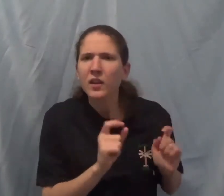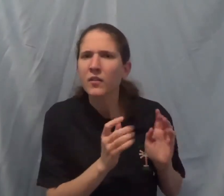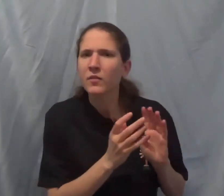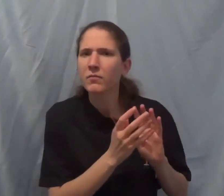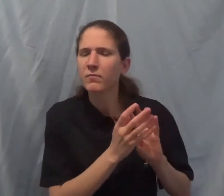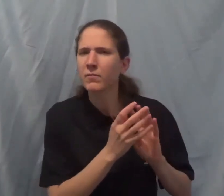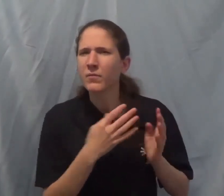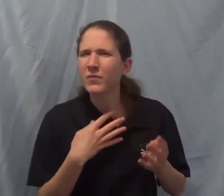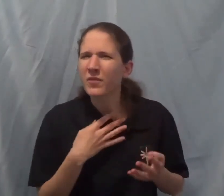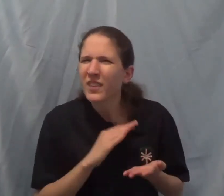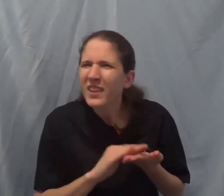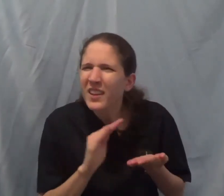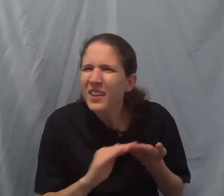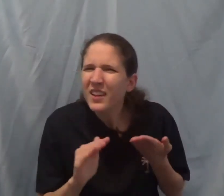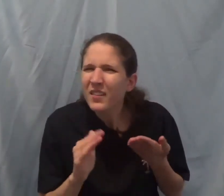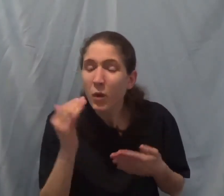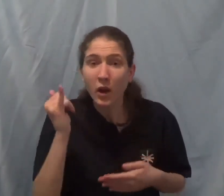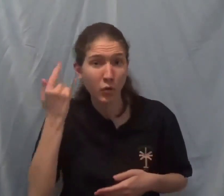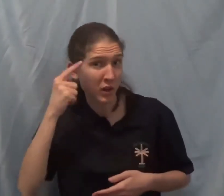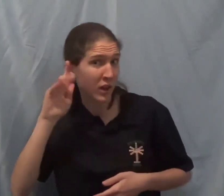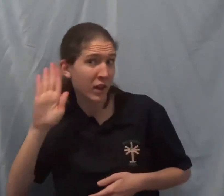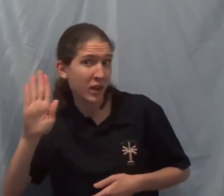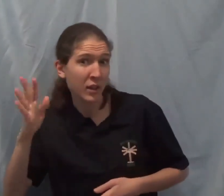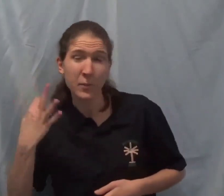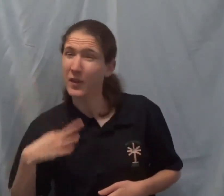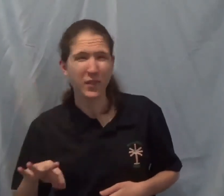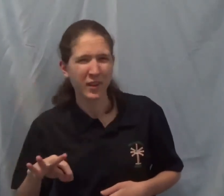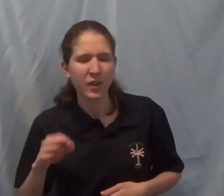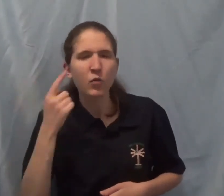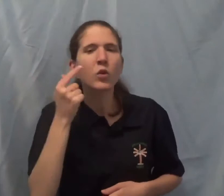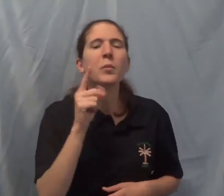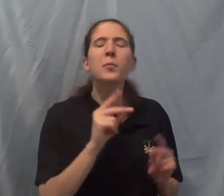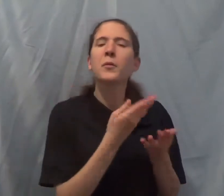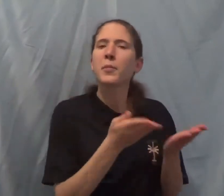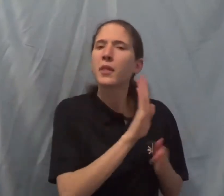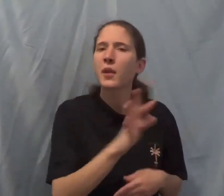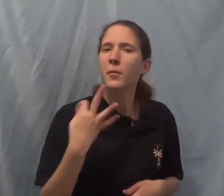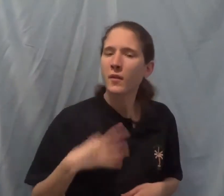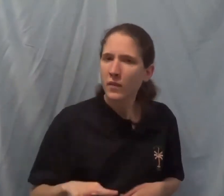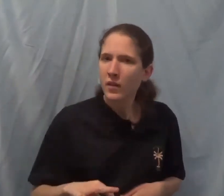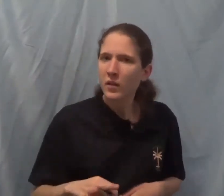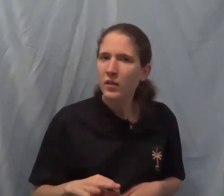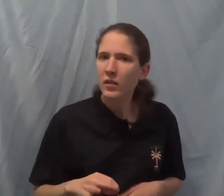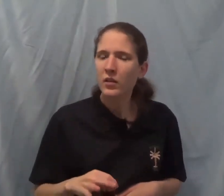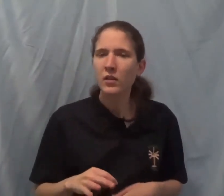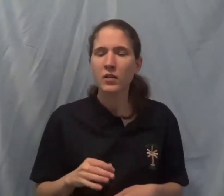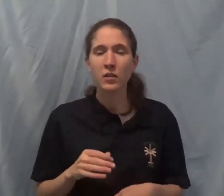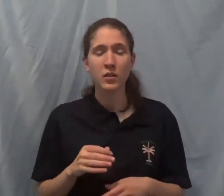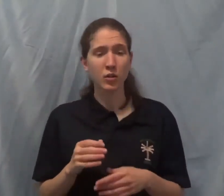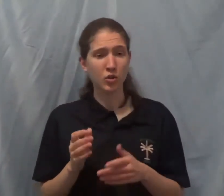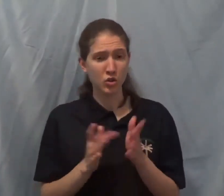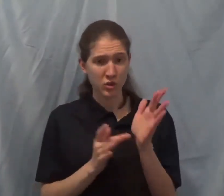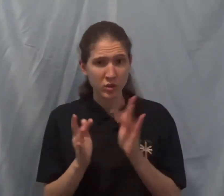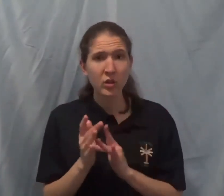Jesus said to them again, "Peace be with you," because joy and peace are intimately linked with the sacrament